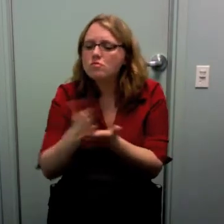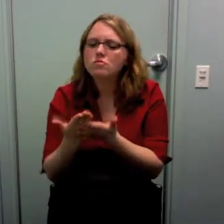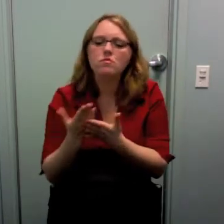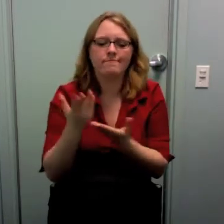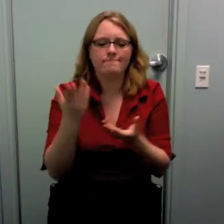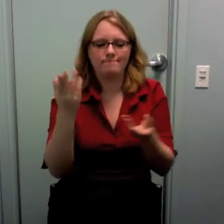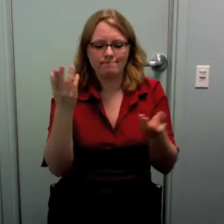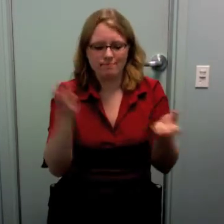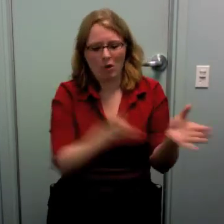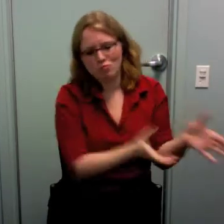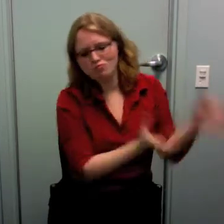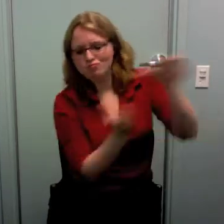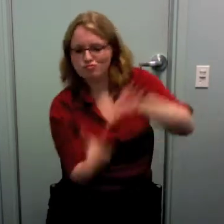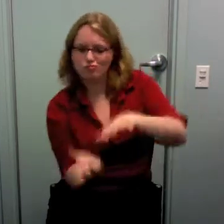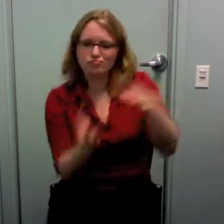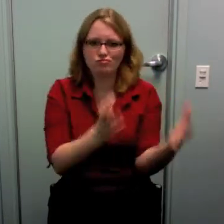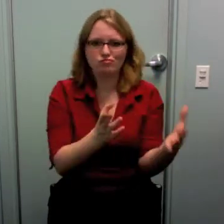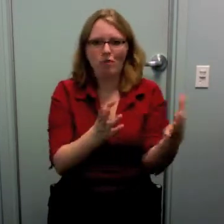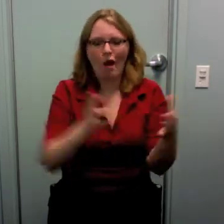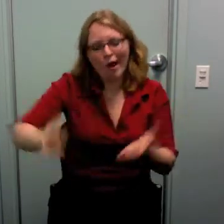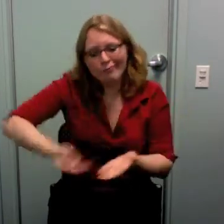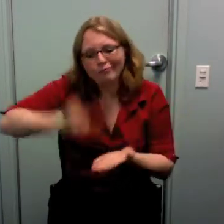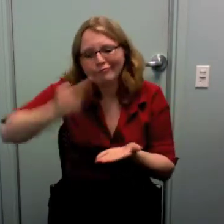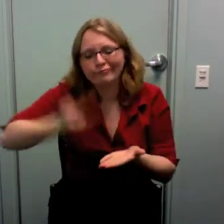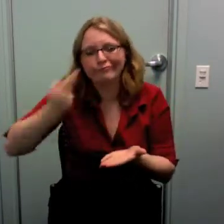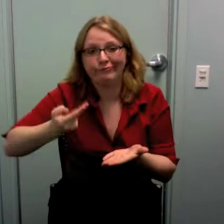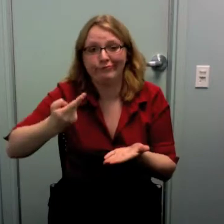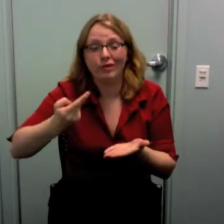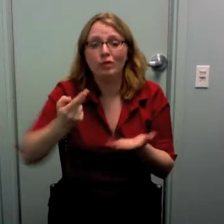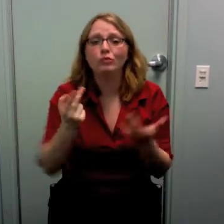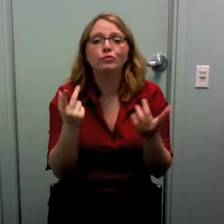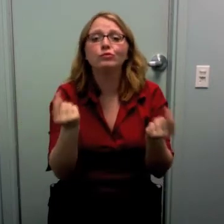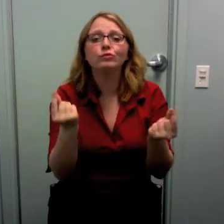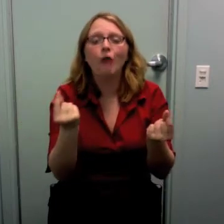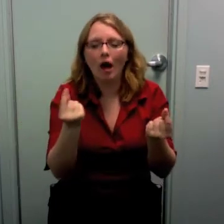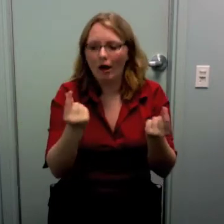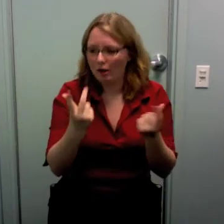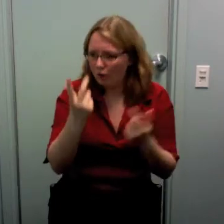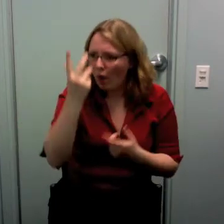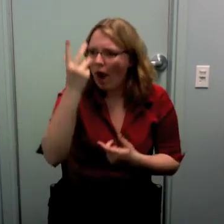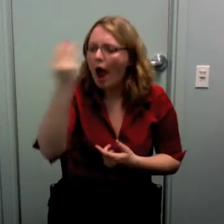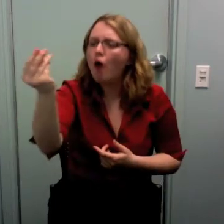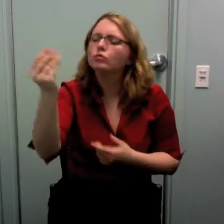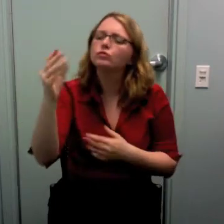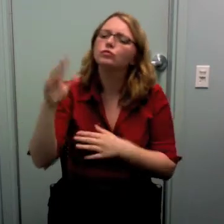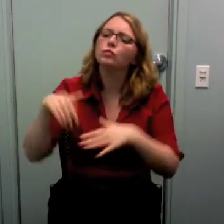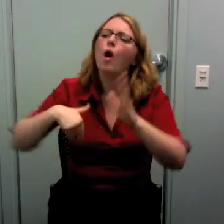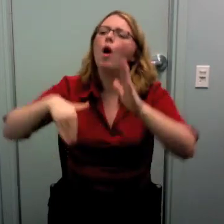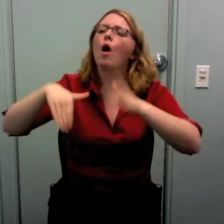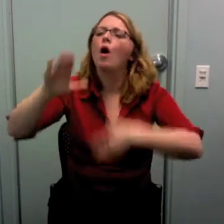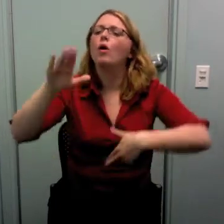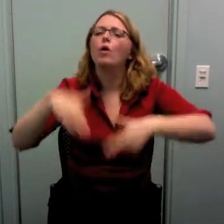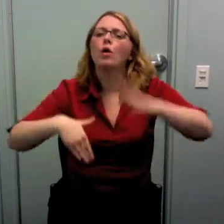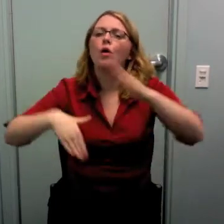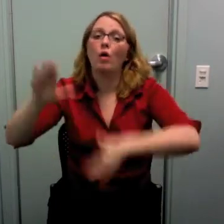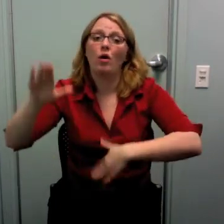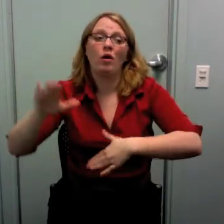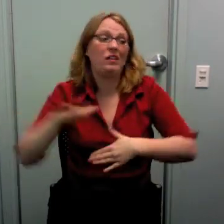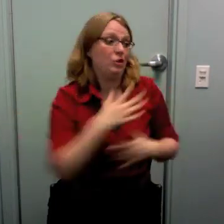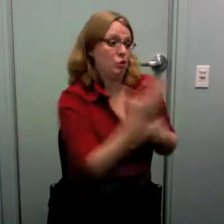porridge pots, they walked out into the woods while the porridge was cooling, that they might not burn their mouths by beginning to